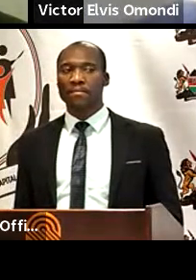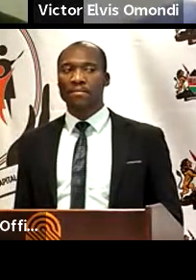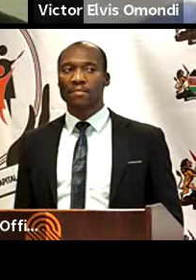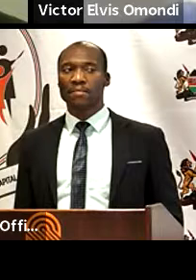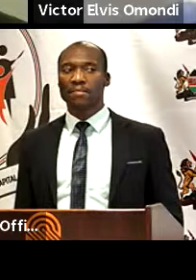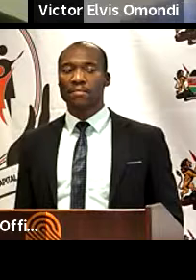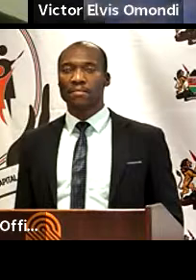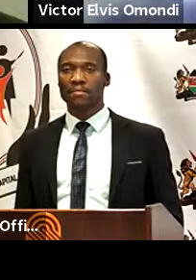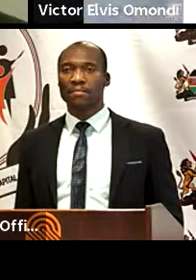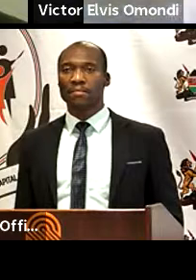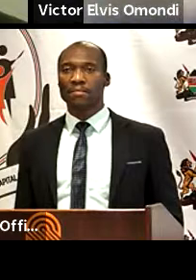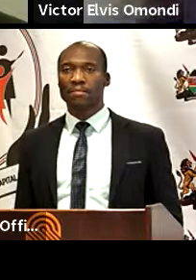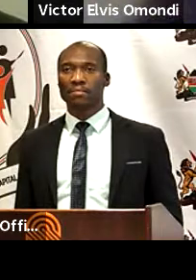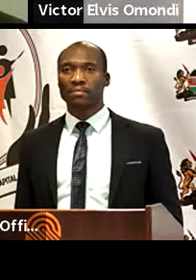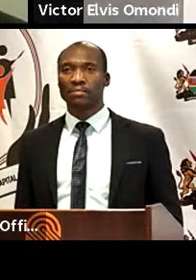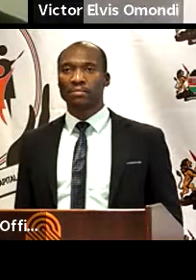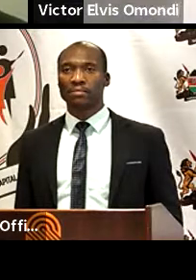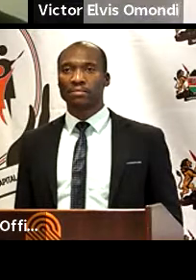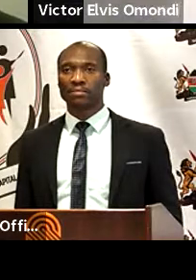Can